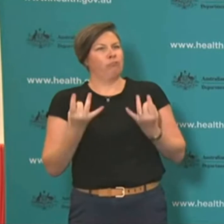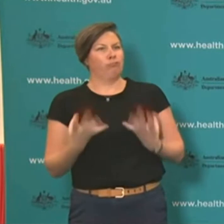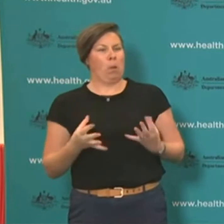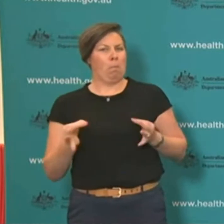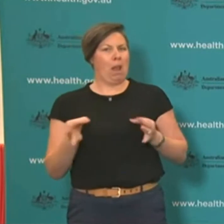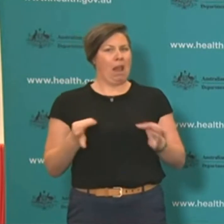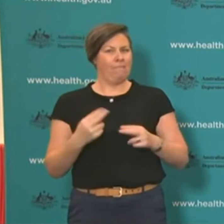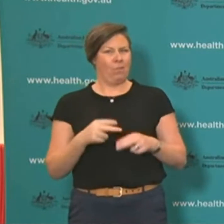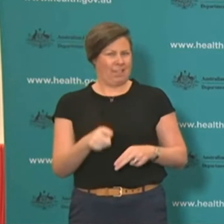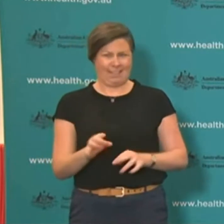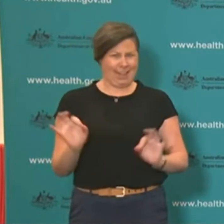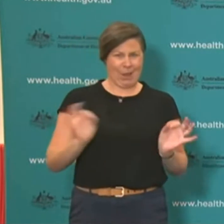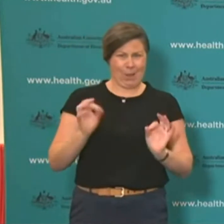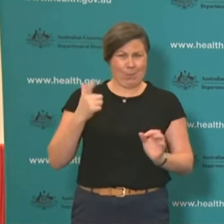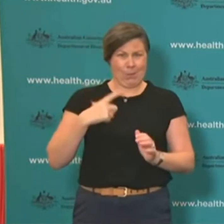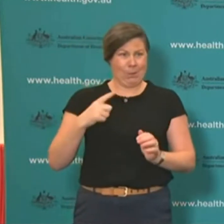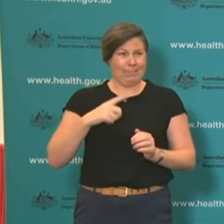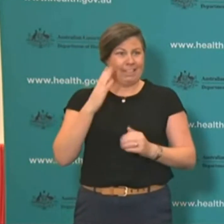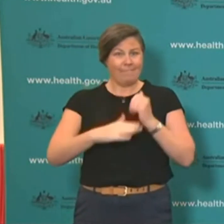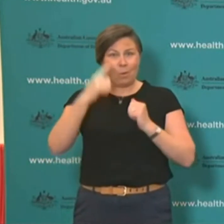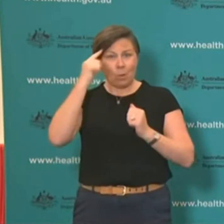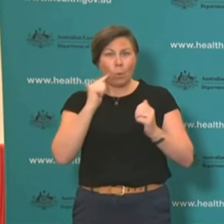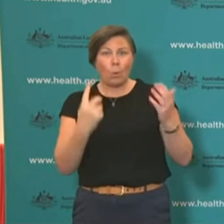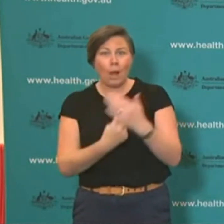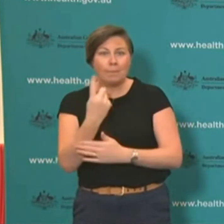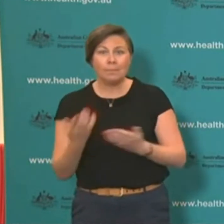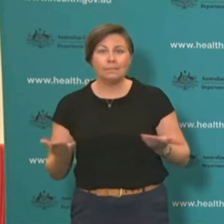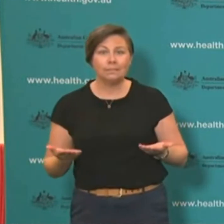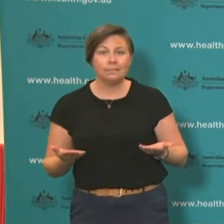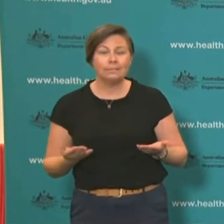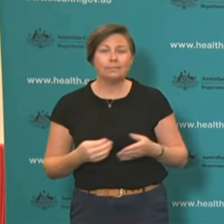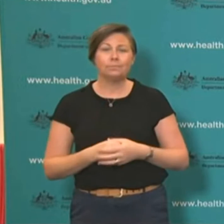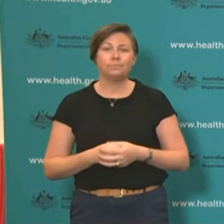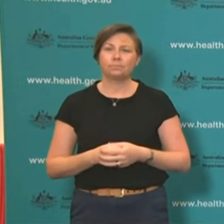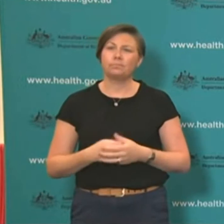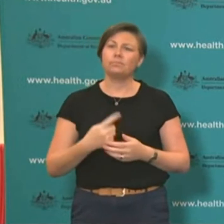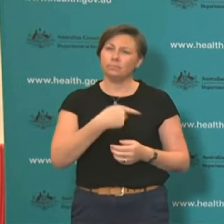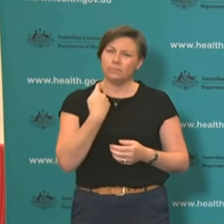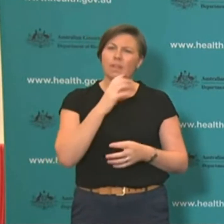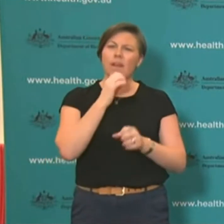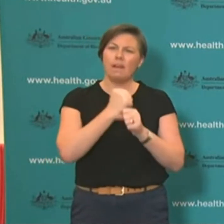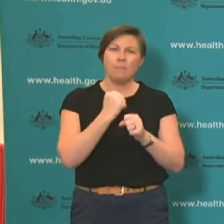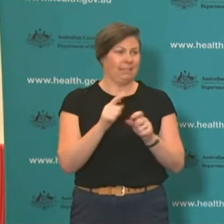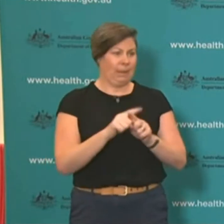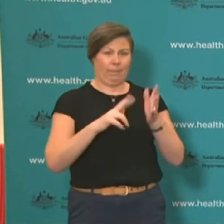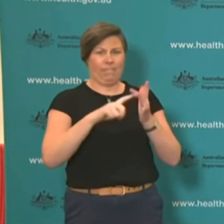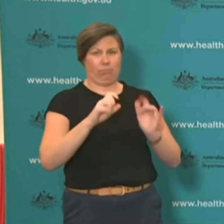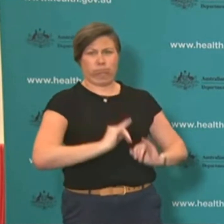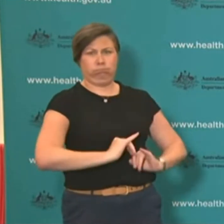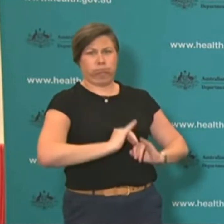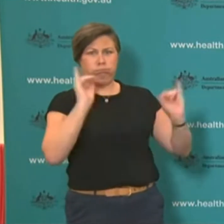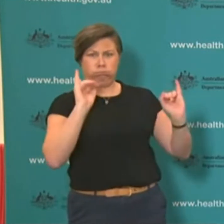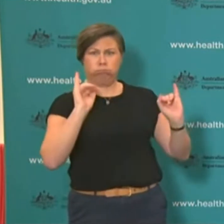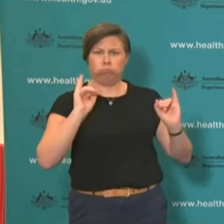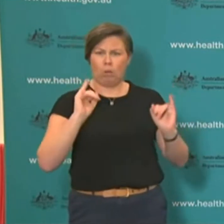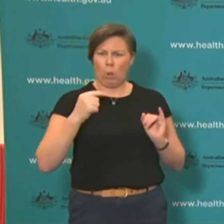in Victoria, in conjunction with the Victorian Department of Health and Human Services? Well, we've reflected on that on a number of occasions, but it's timely to talk